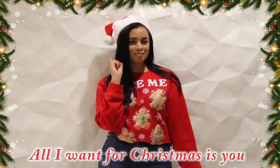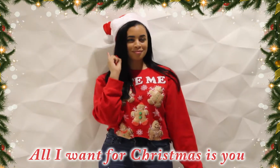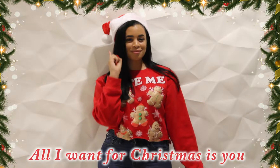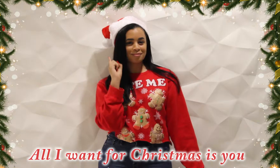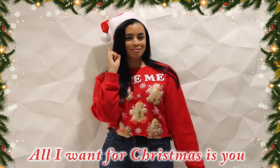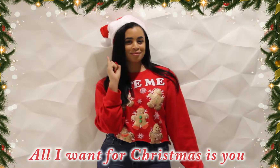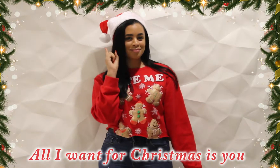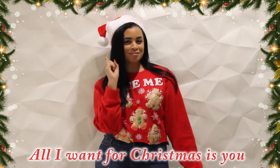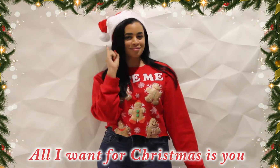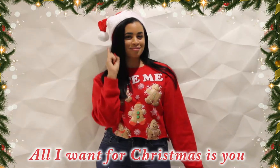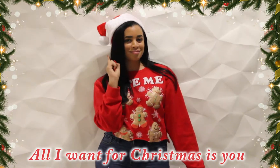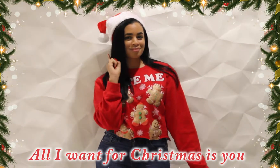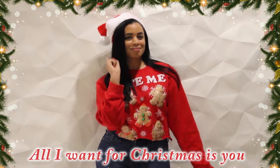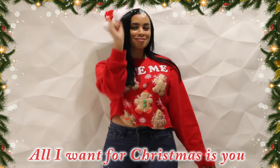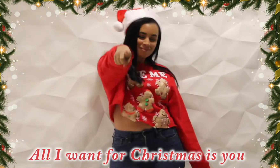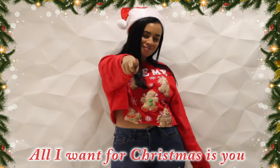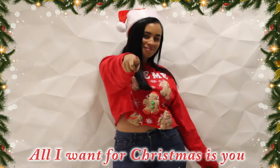Is you